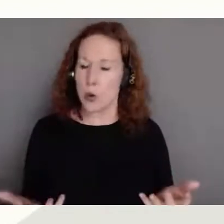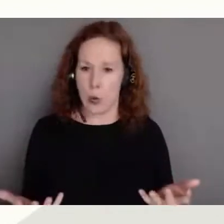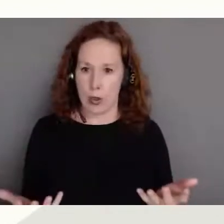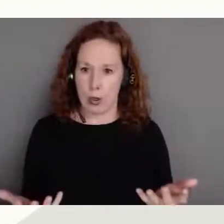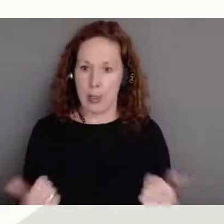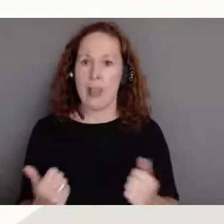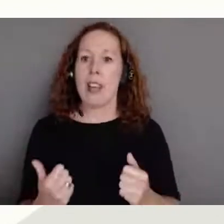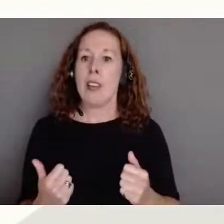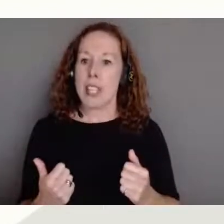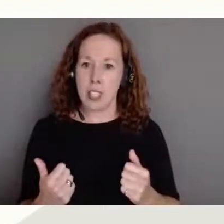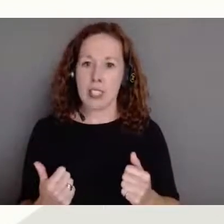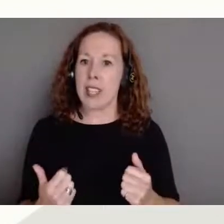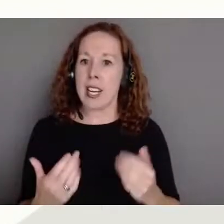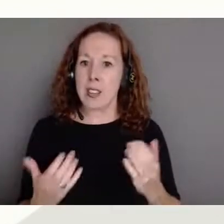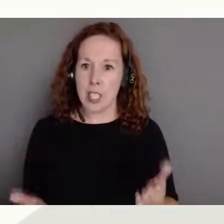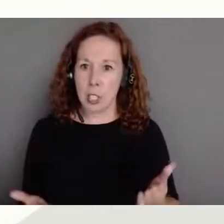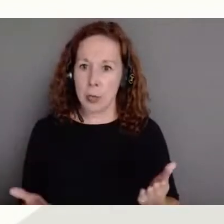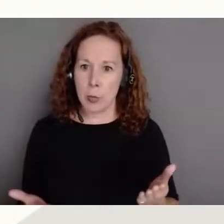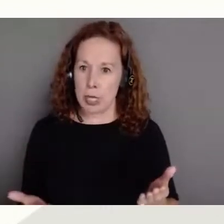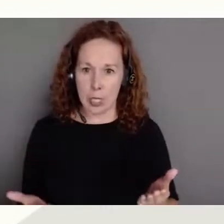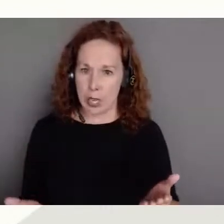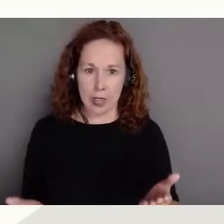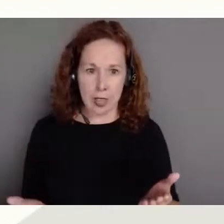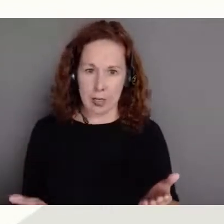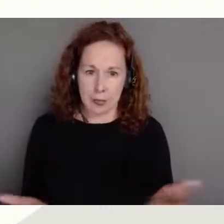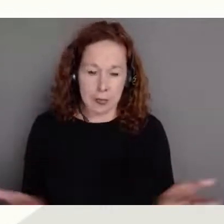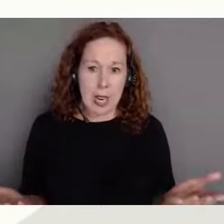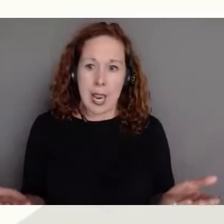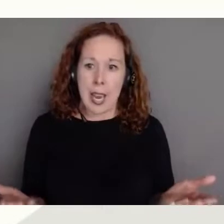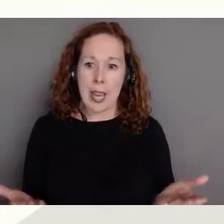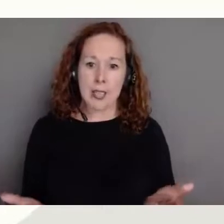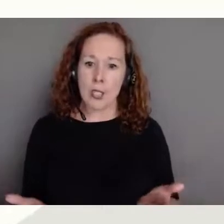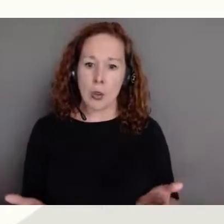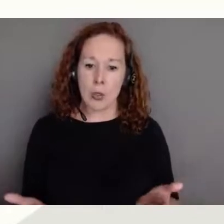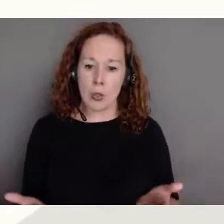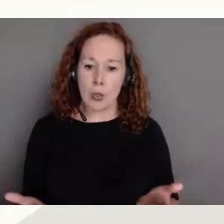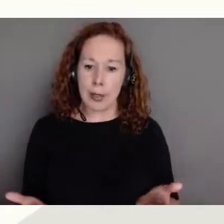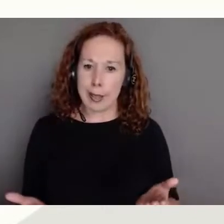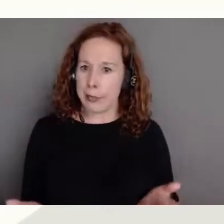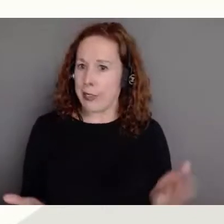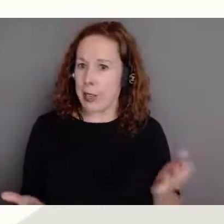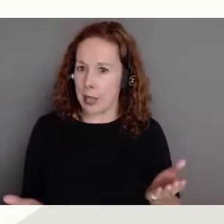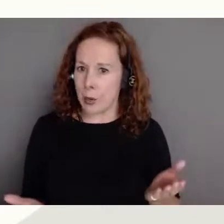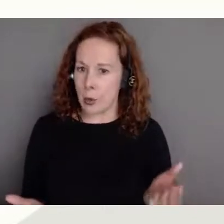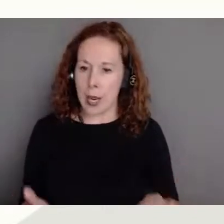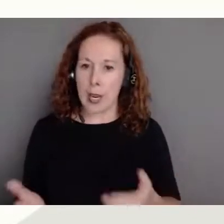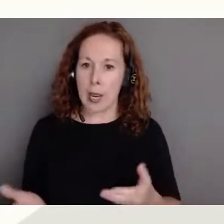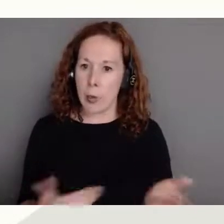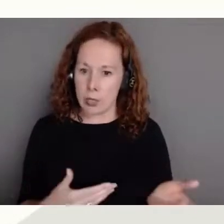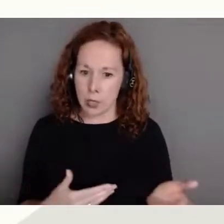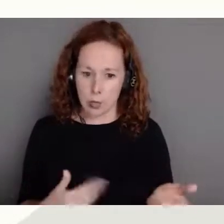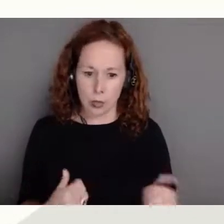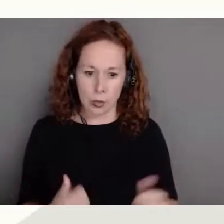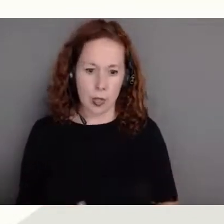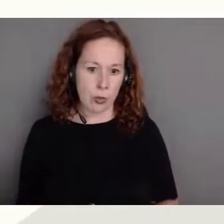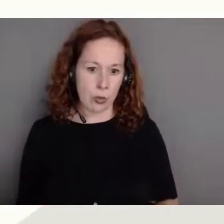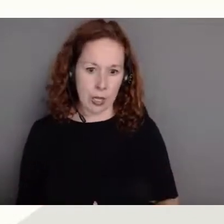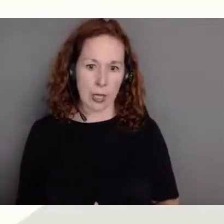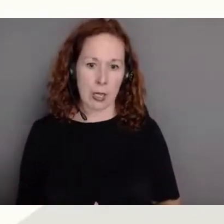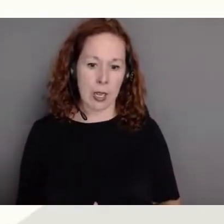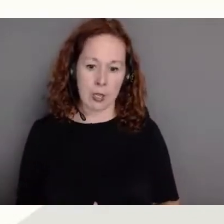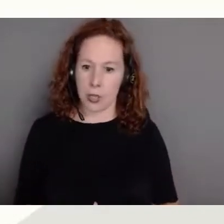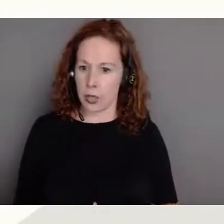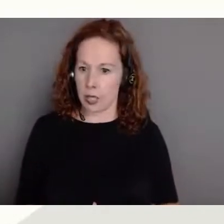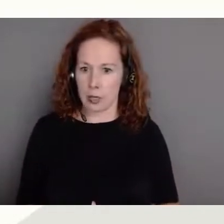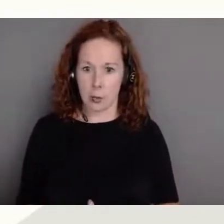don't know. They just said, I think Hmm. you'd be really good at that. And so I kind of filed that away. I went to